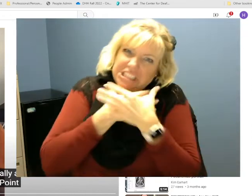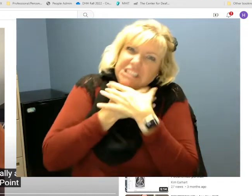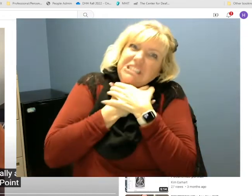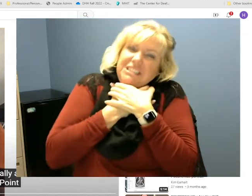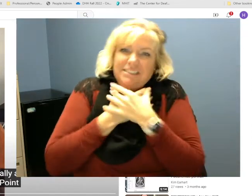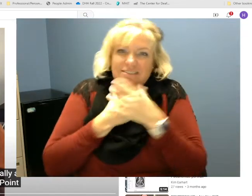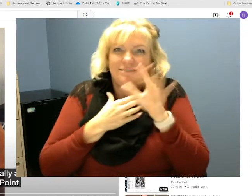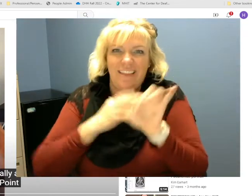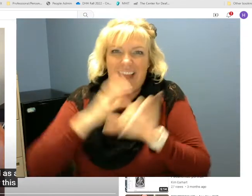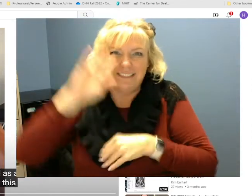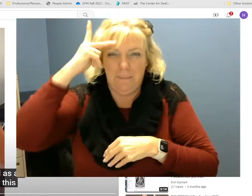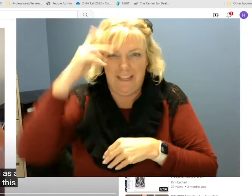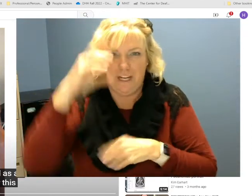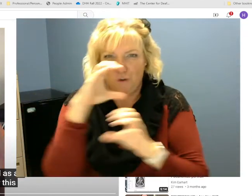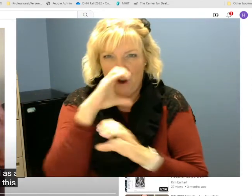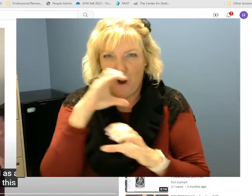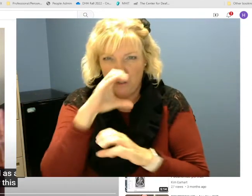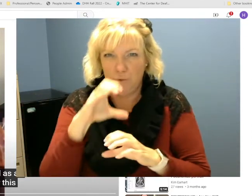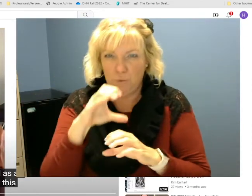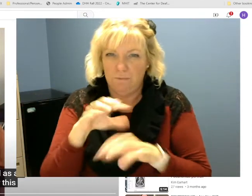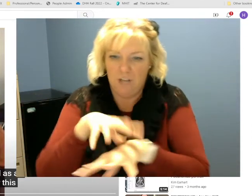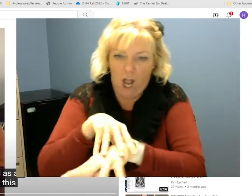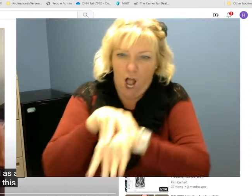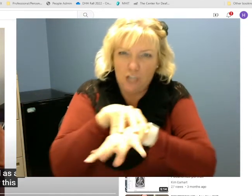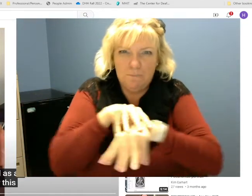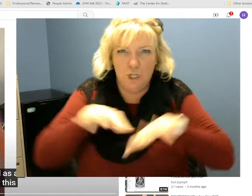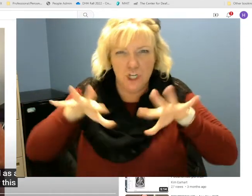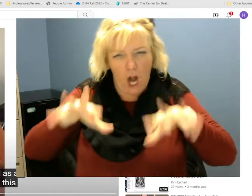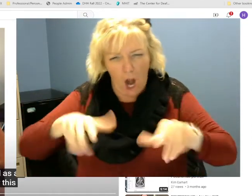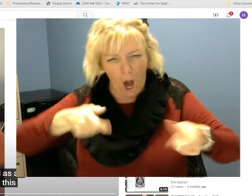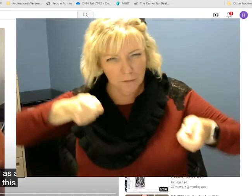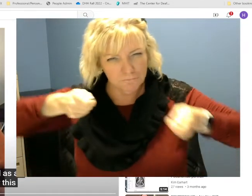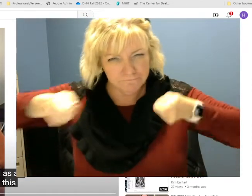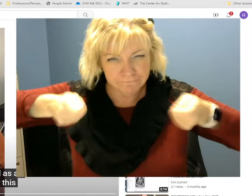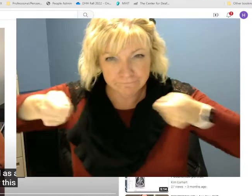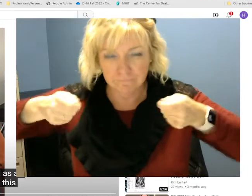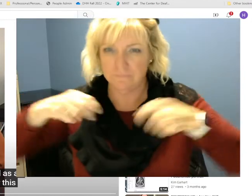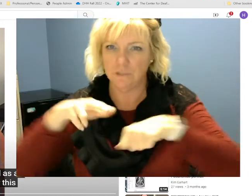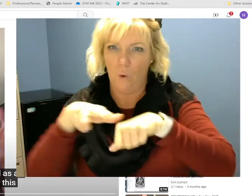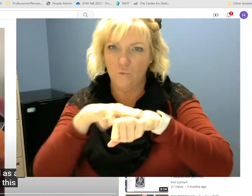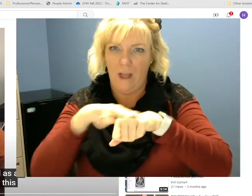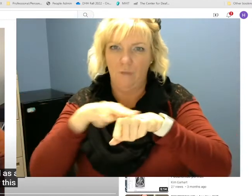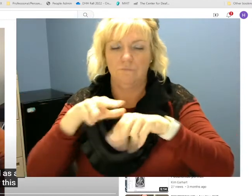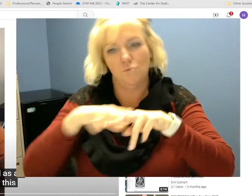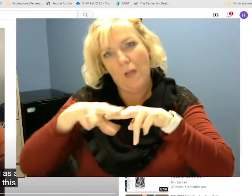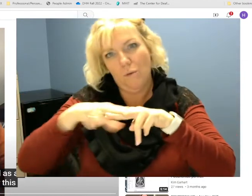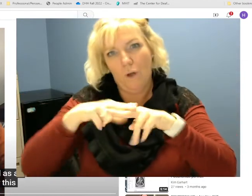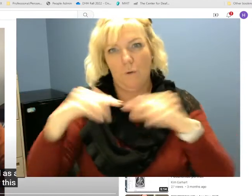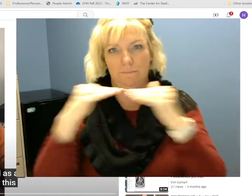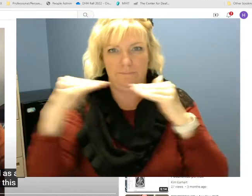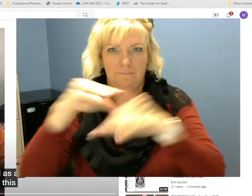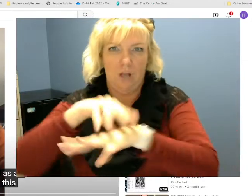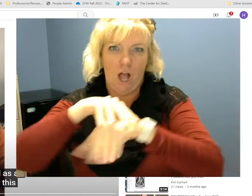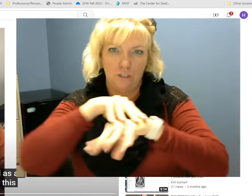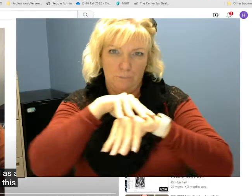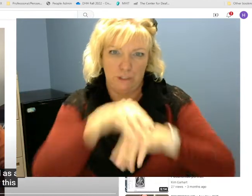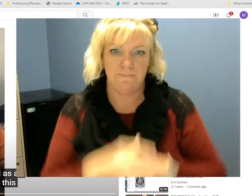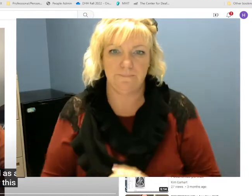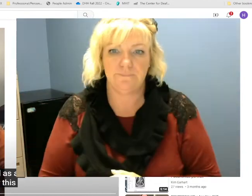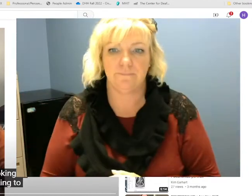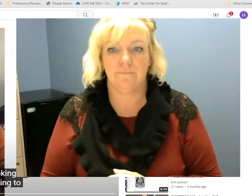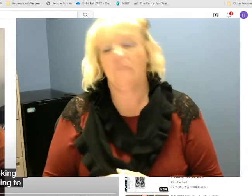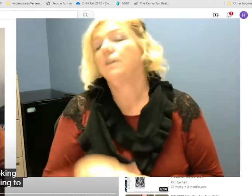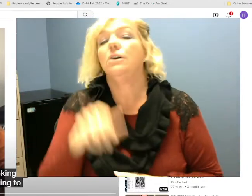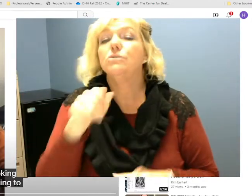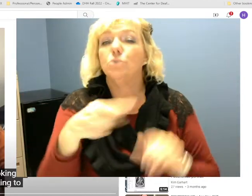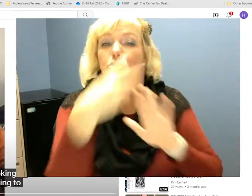cartoon on your PowerPoint that depicts the railroad as an octopus. So if you read over